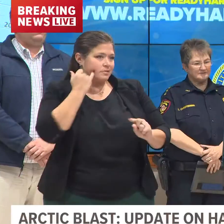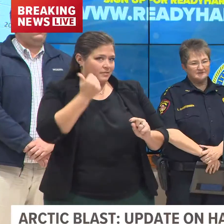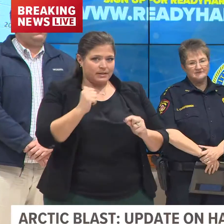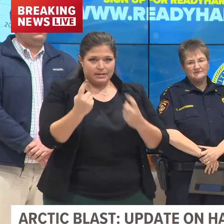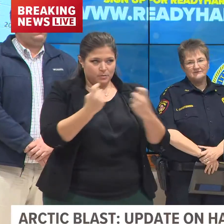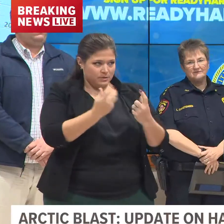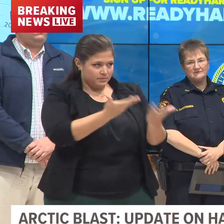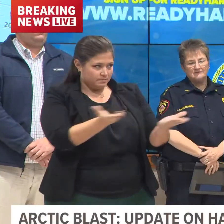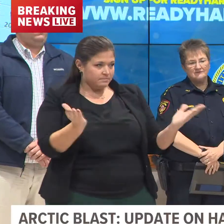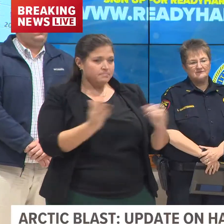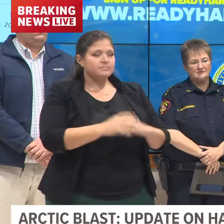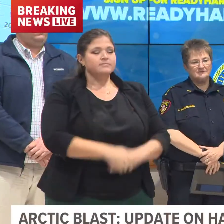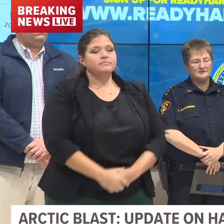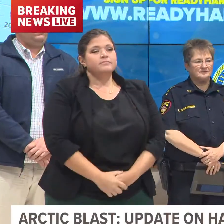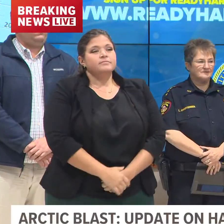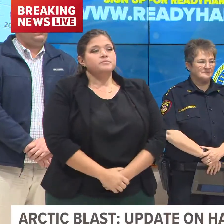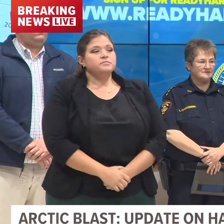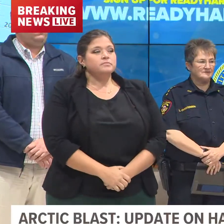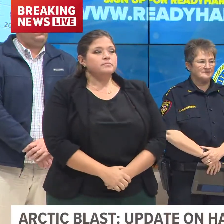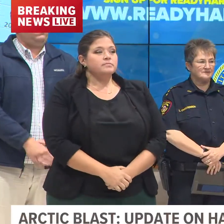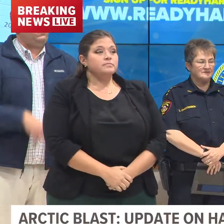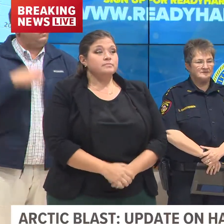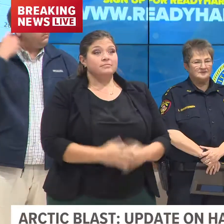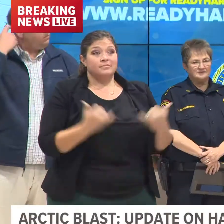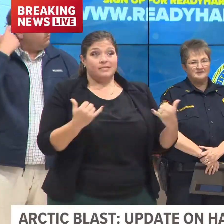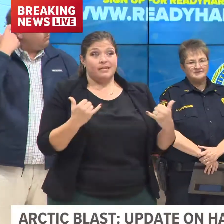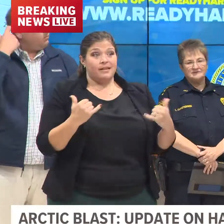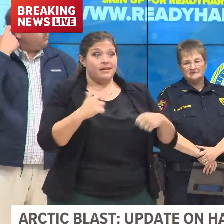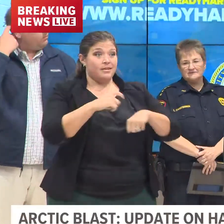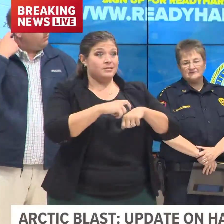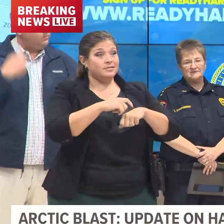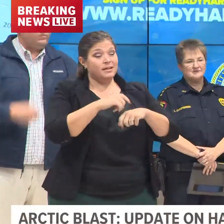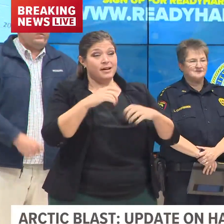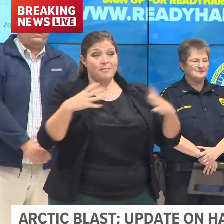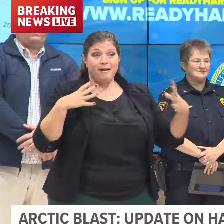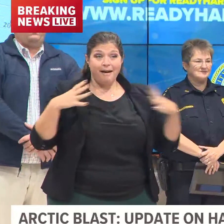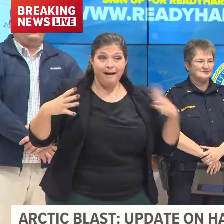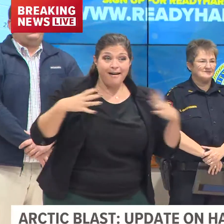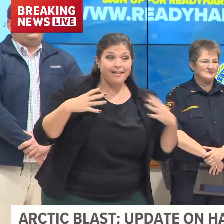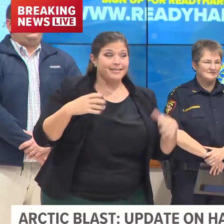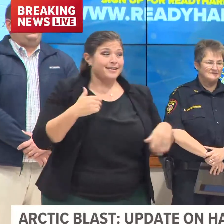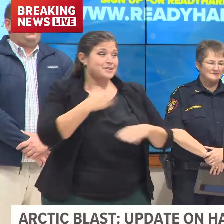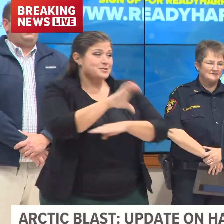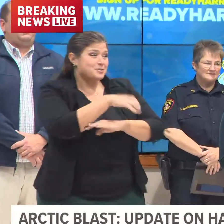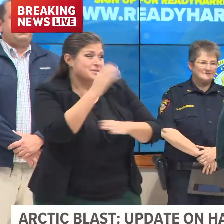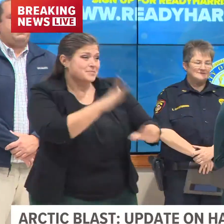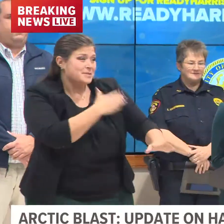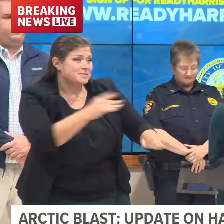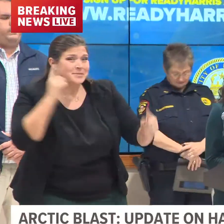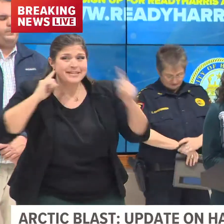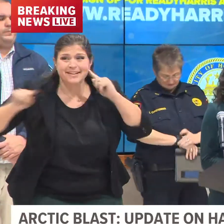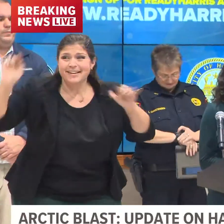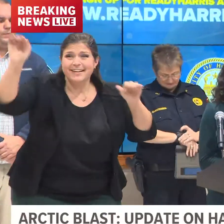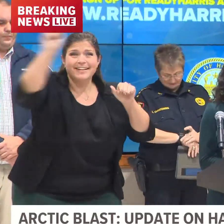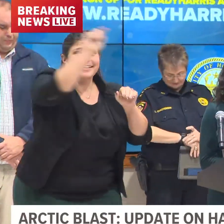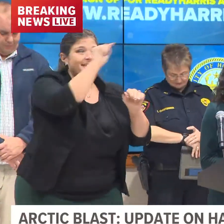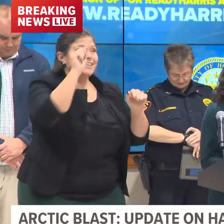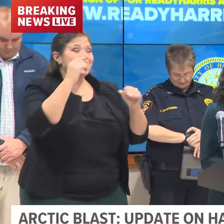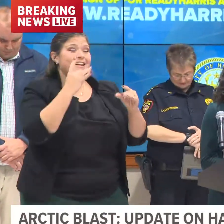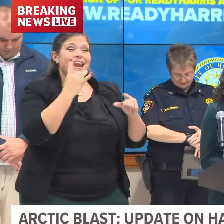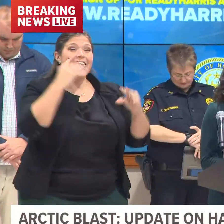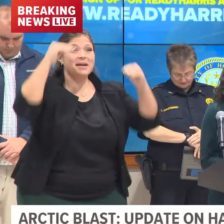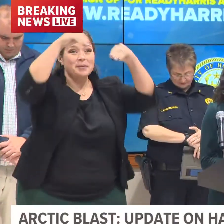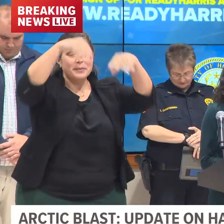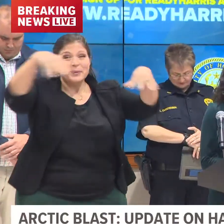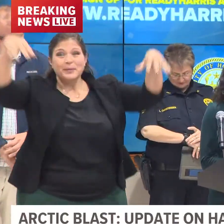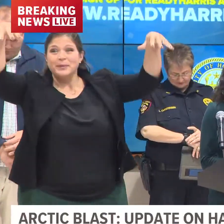have. It is the holiday season. There's Christmas music everywhere, the lights are up, and it's normally a time